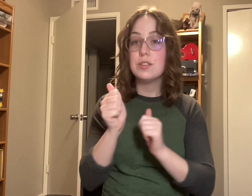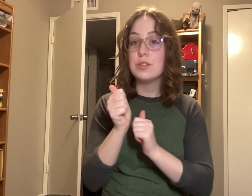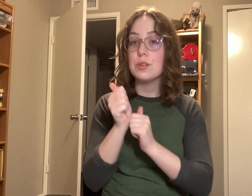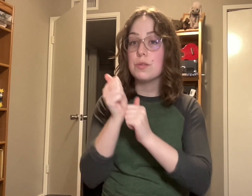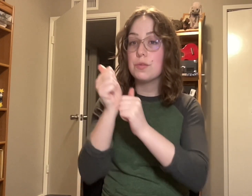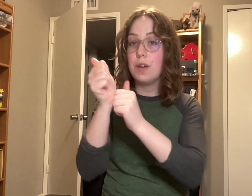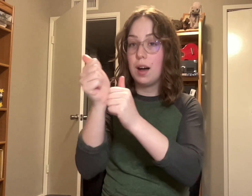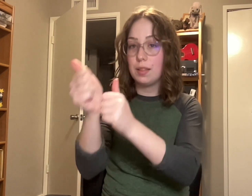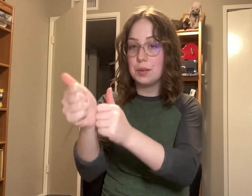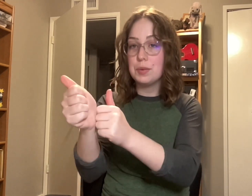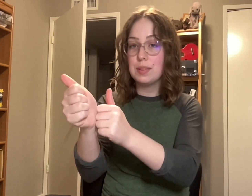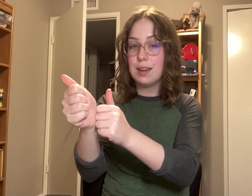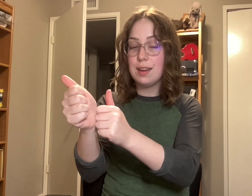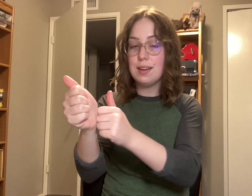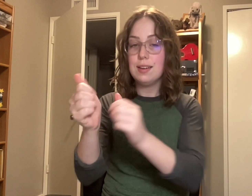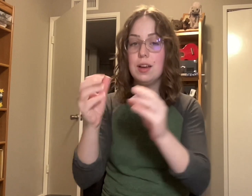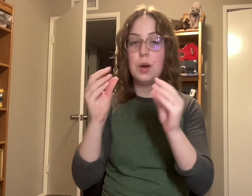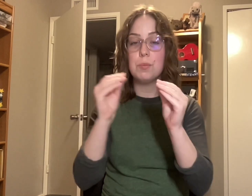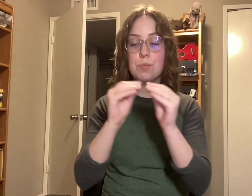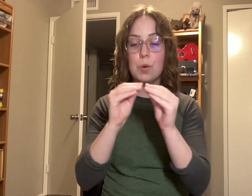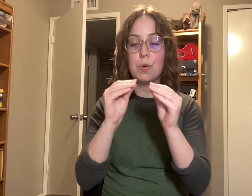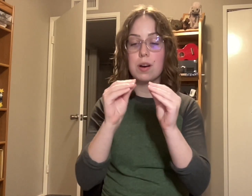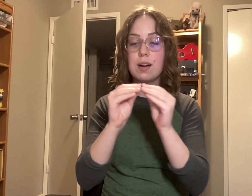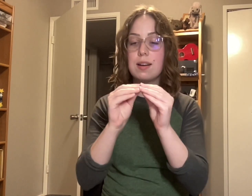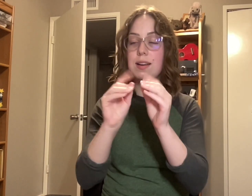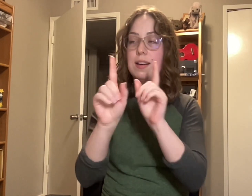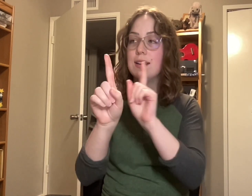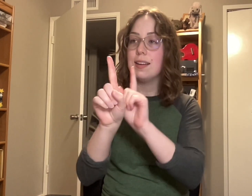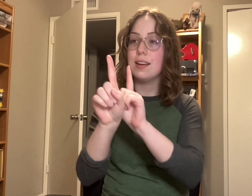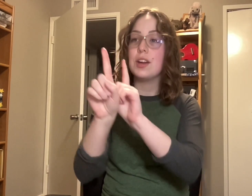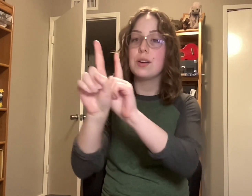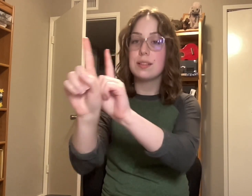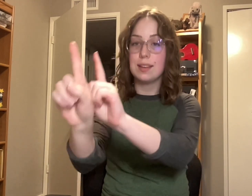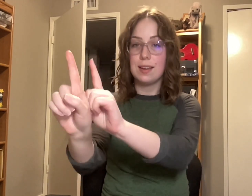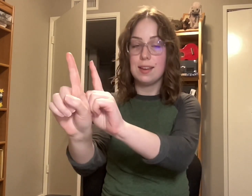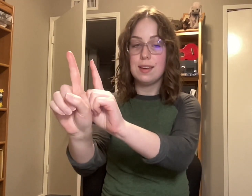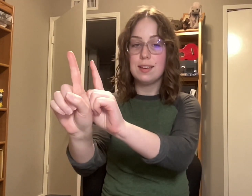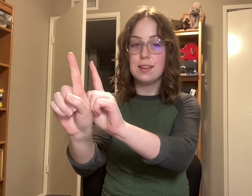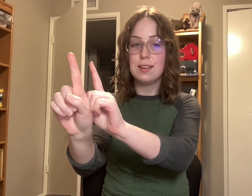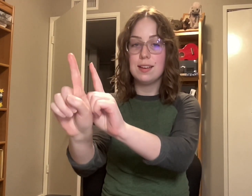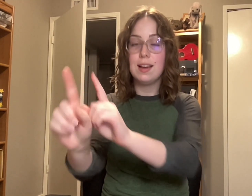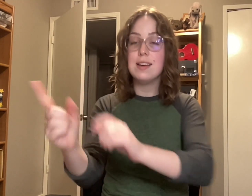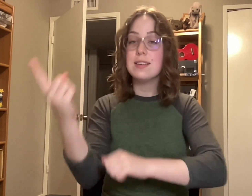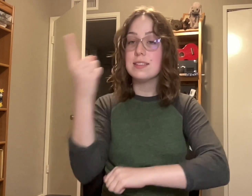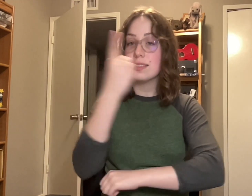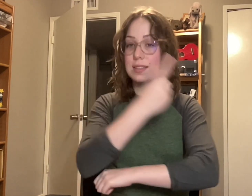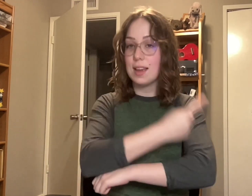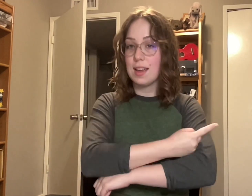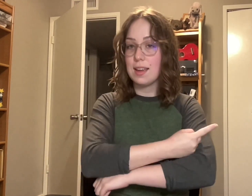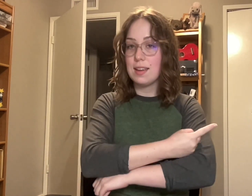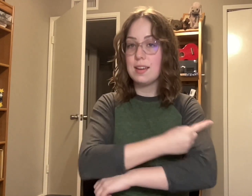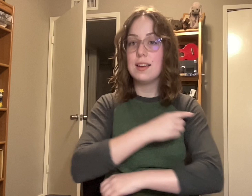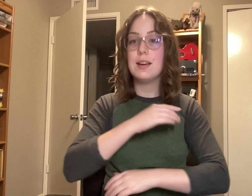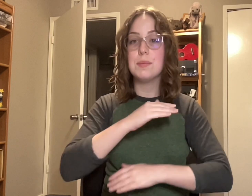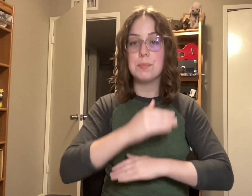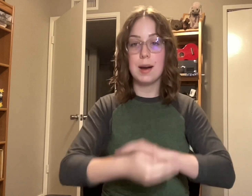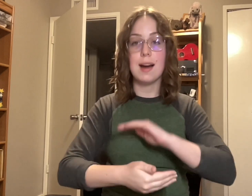to follow thee more nearly, day